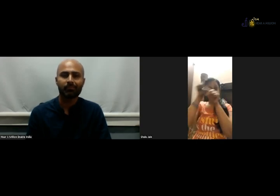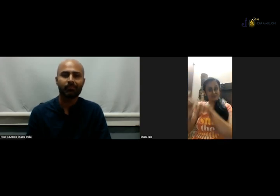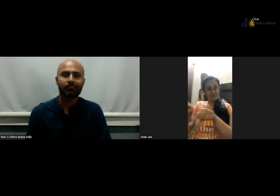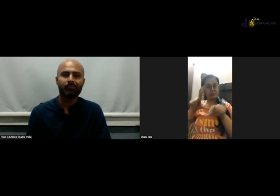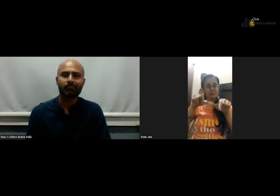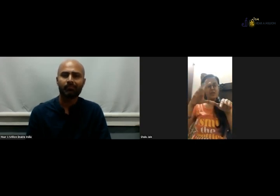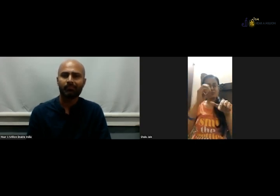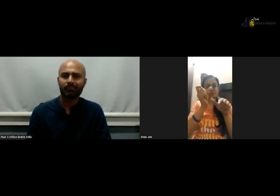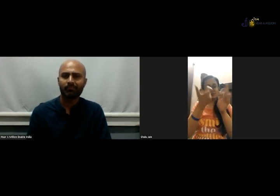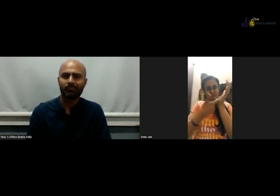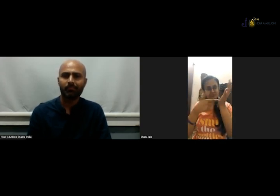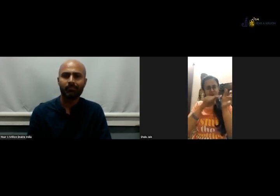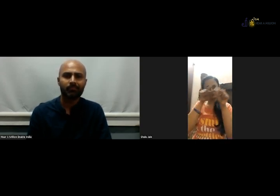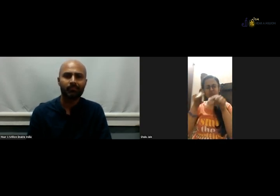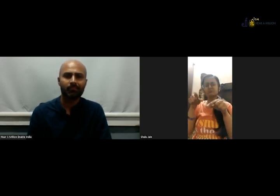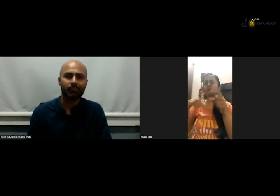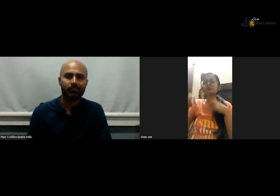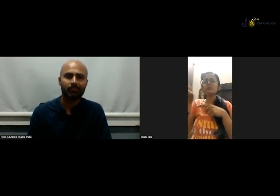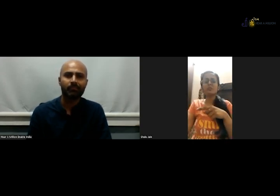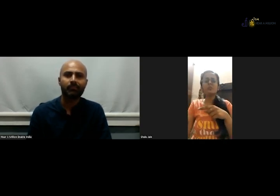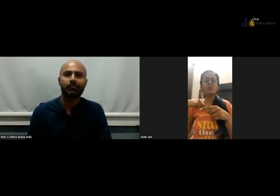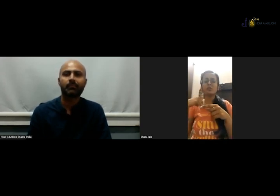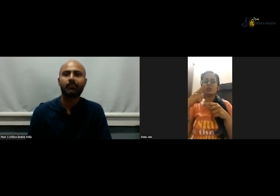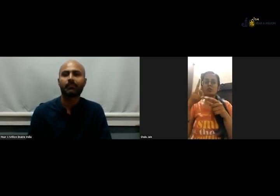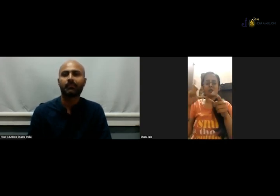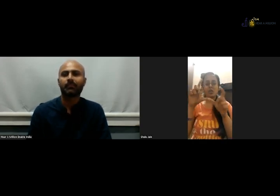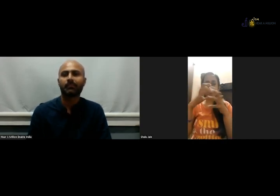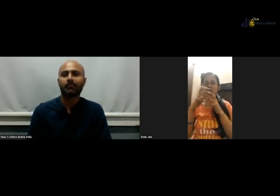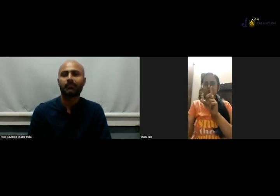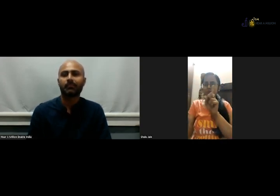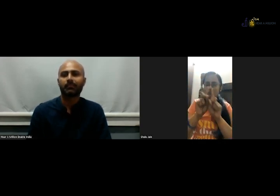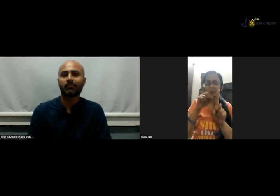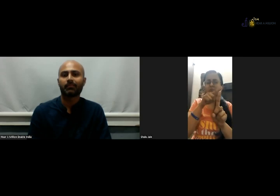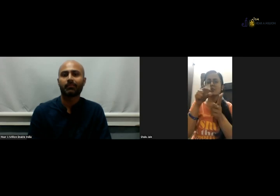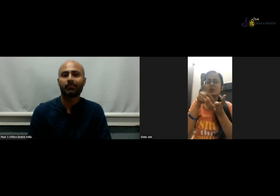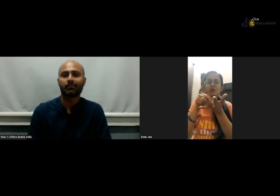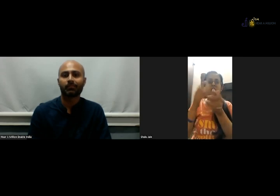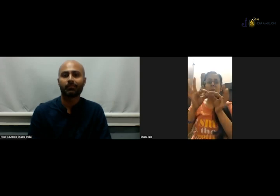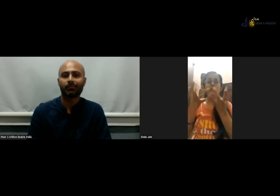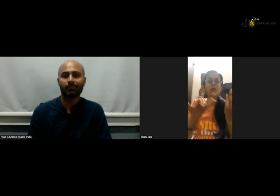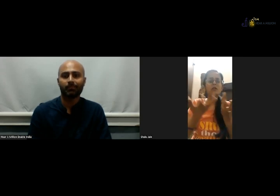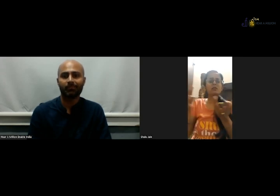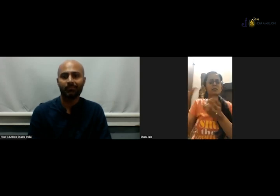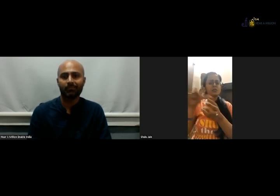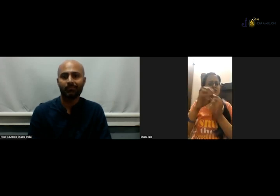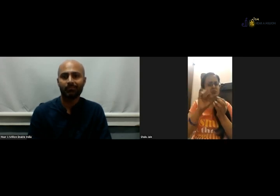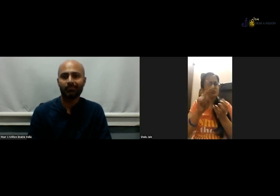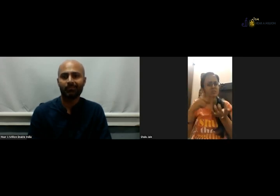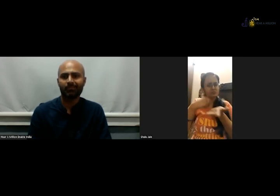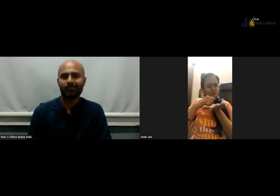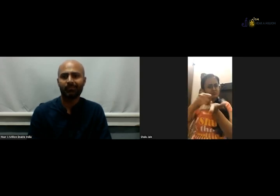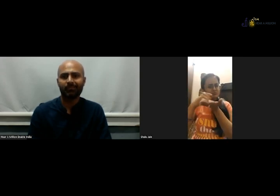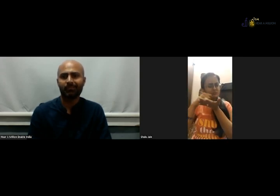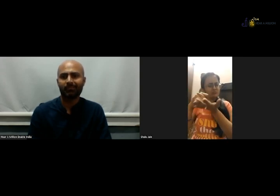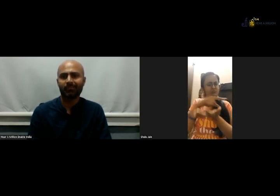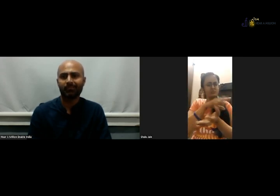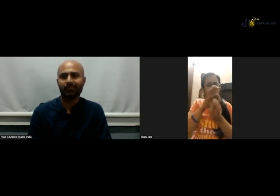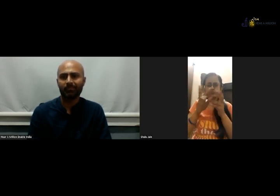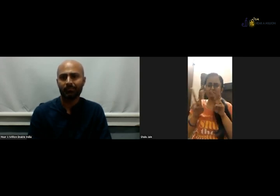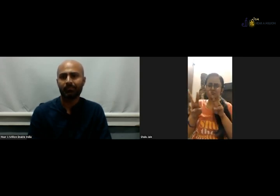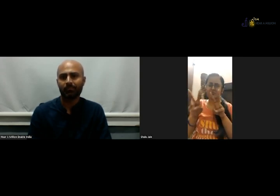read, so it would be difficult for them. So when we went to the court, and in court, we the